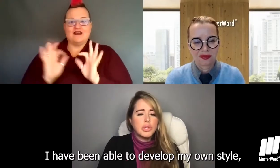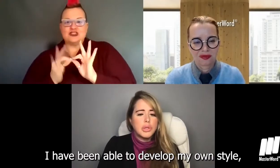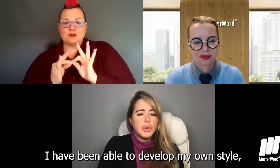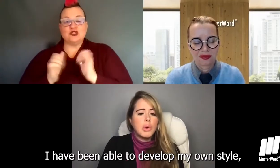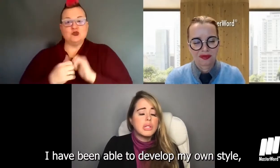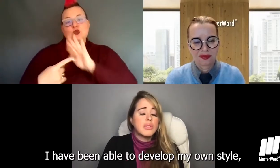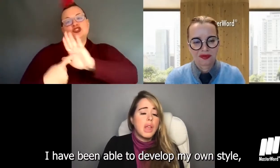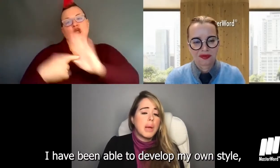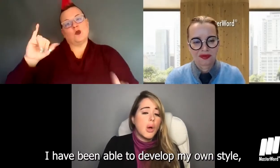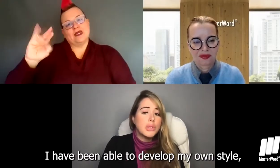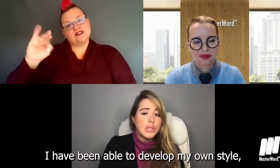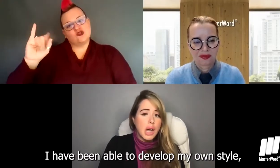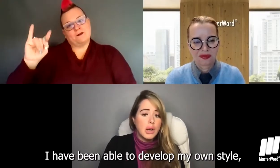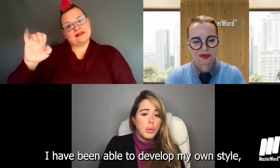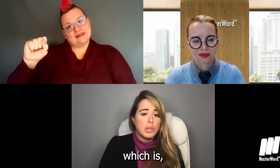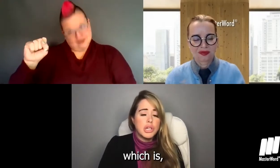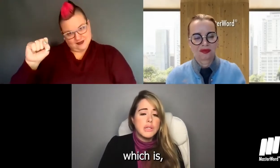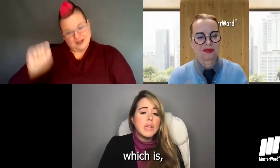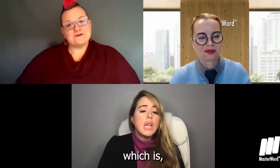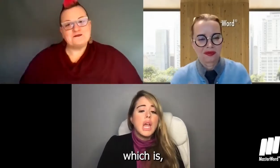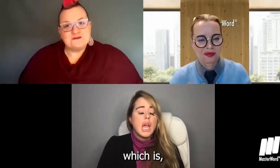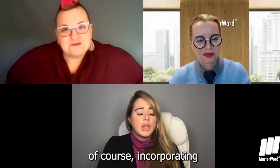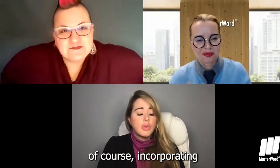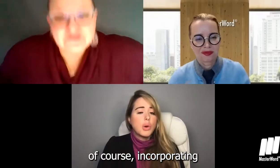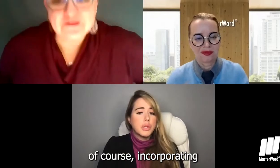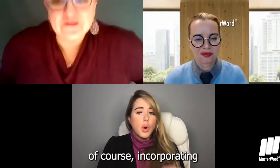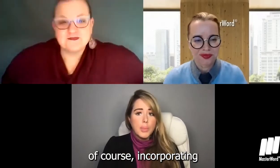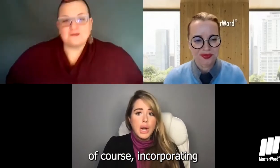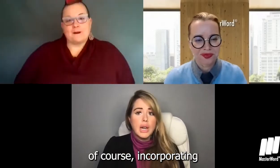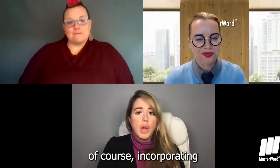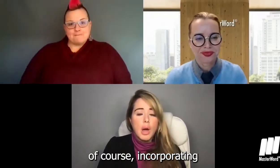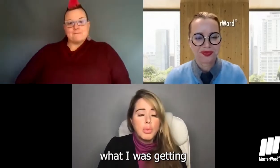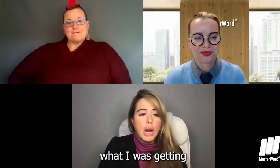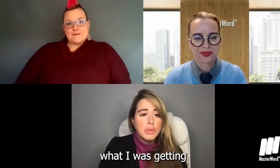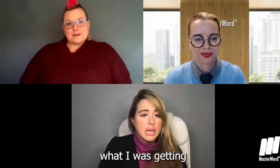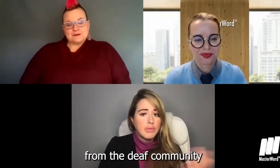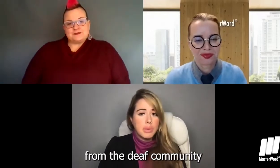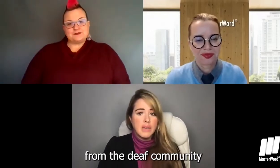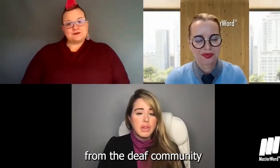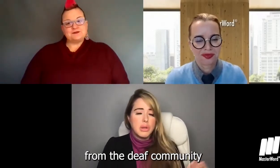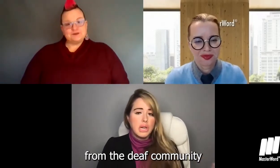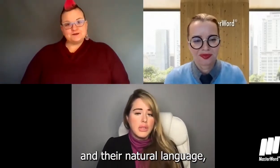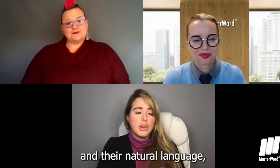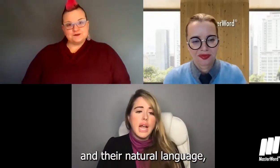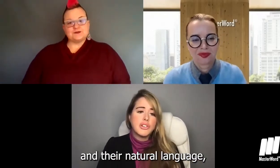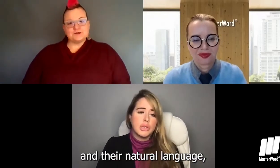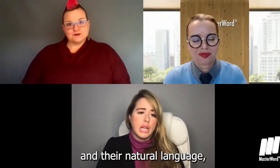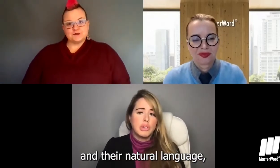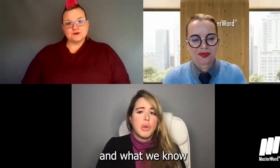to develop my own style, which is, of course, incorporating what I was getting from the deaf community and their natural language and